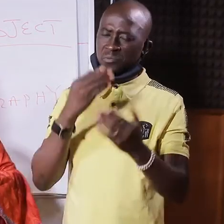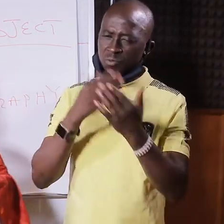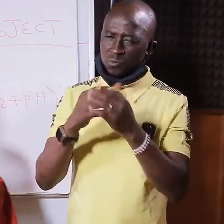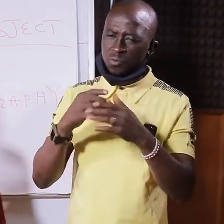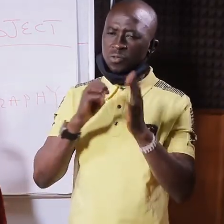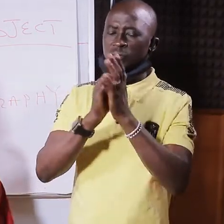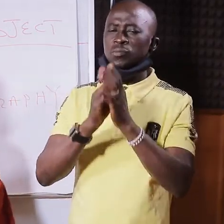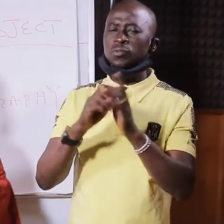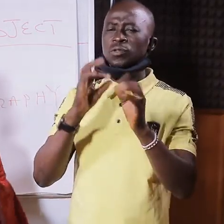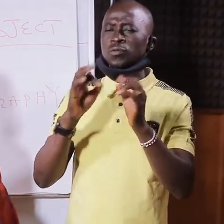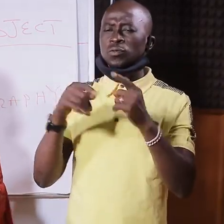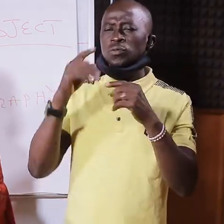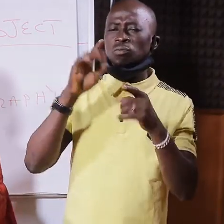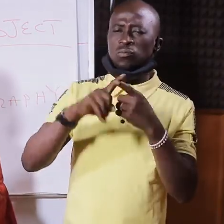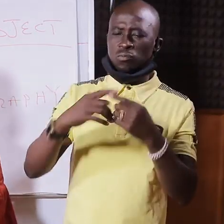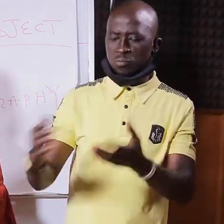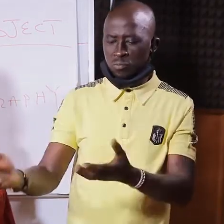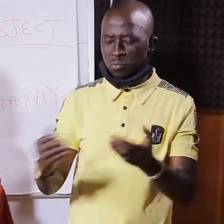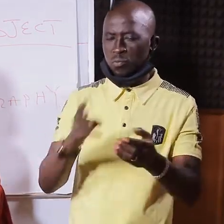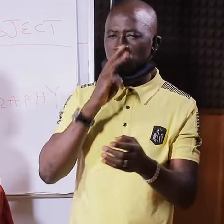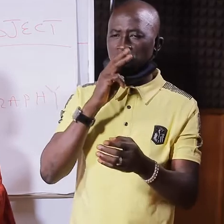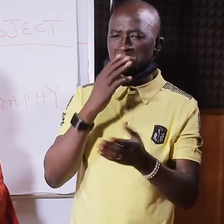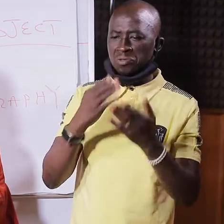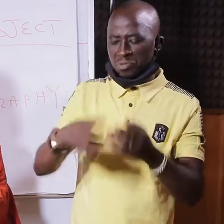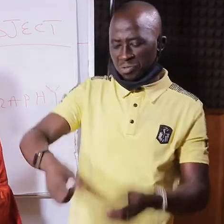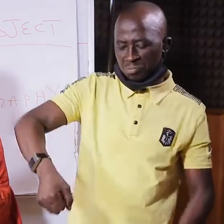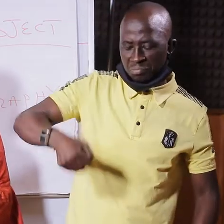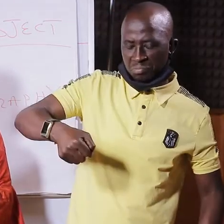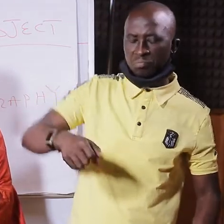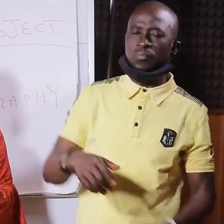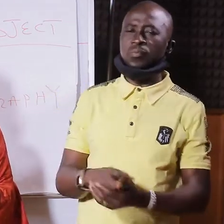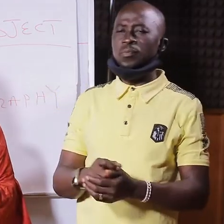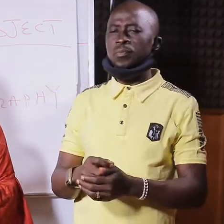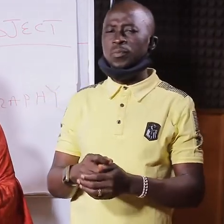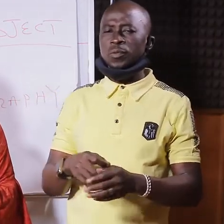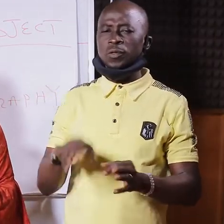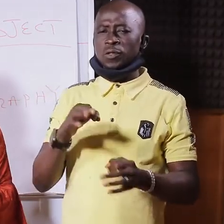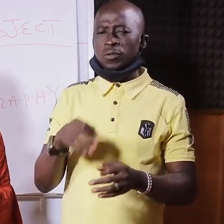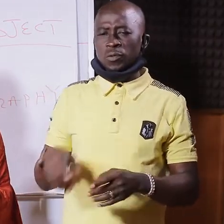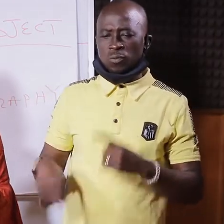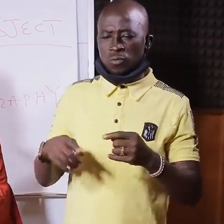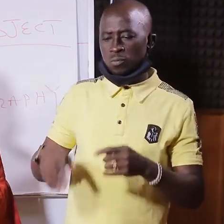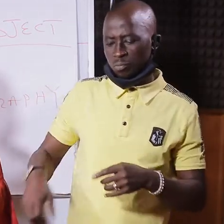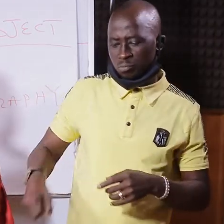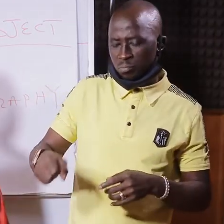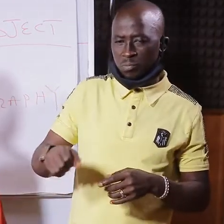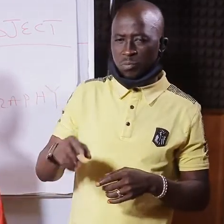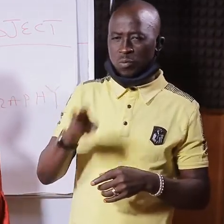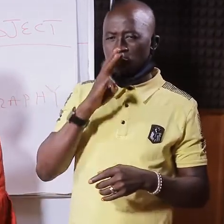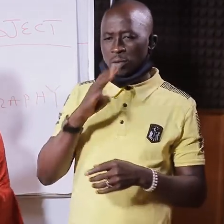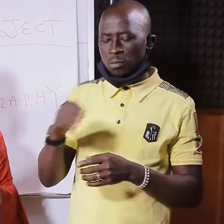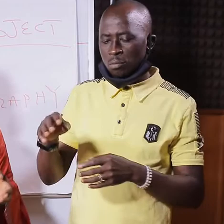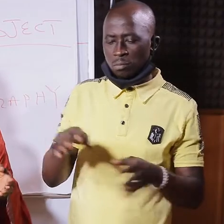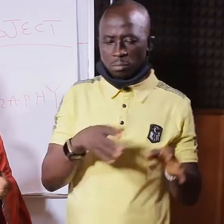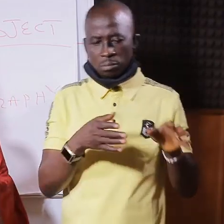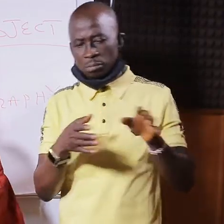when you go to fetch water in a container, preferably a pail or a bucket. When you pick it and you're going, the water starts to move from